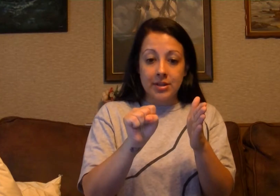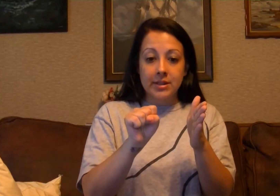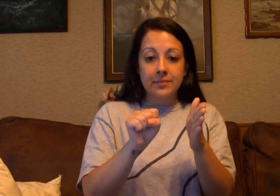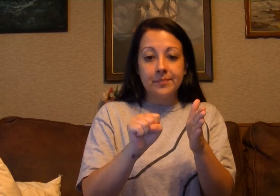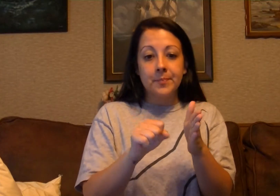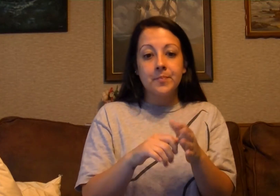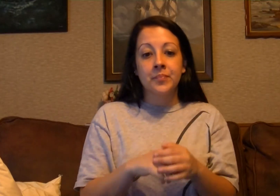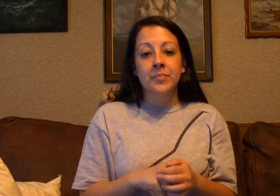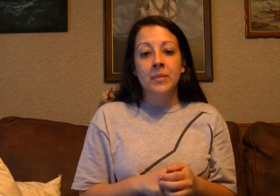ages.